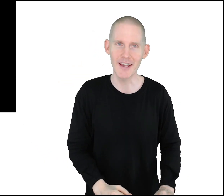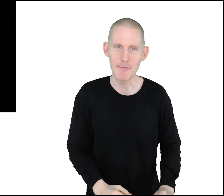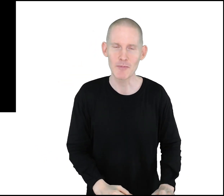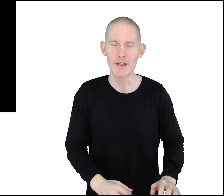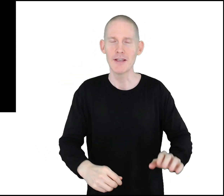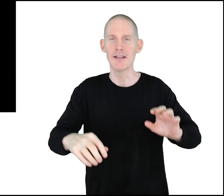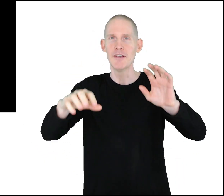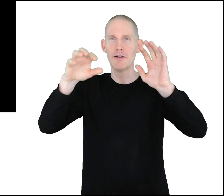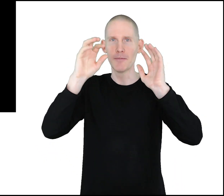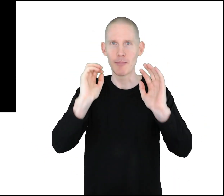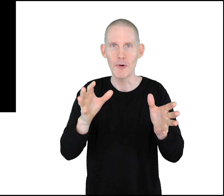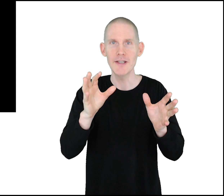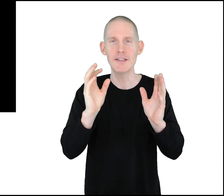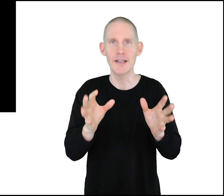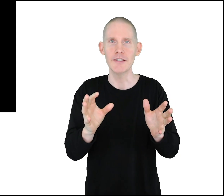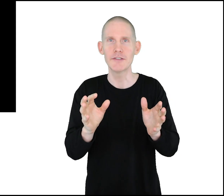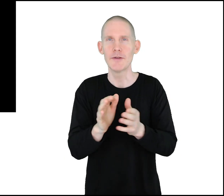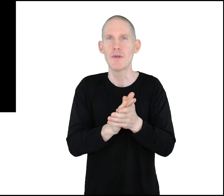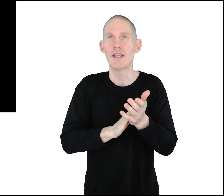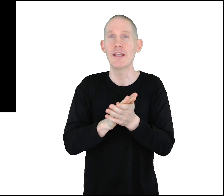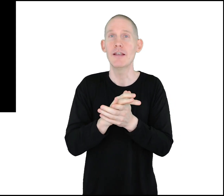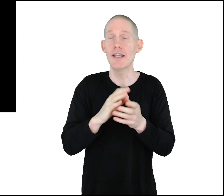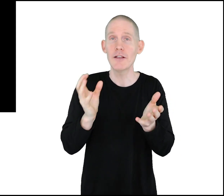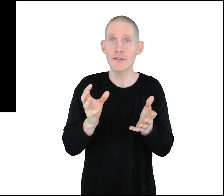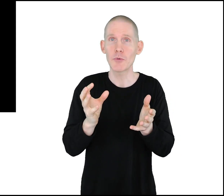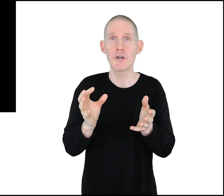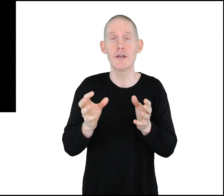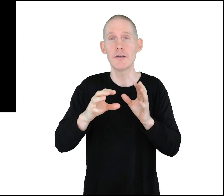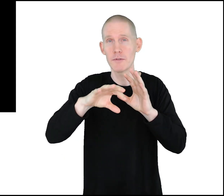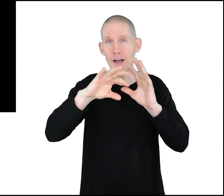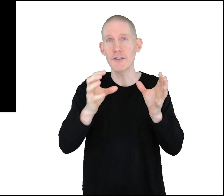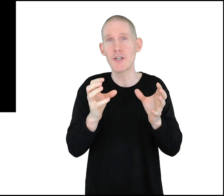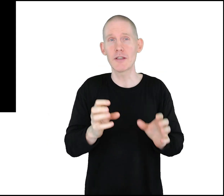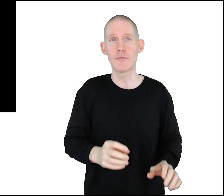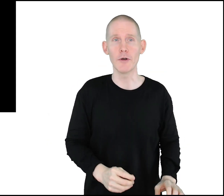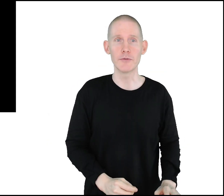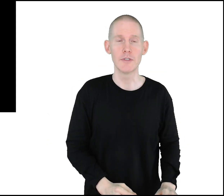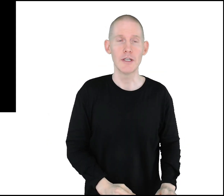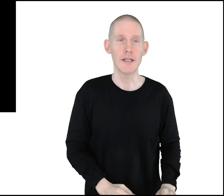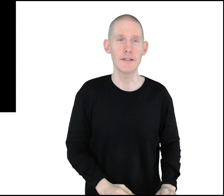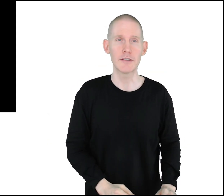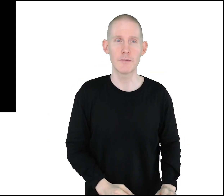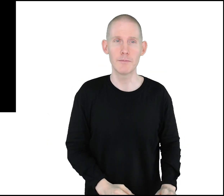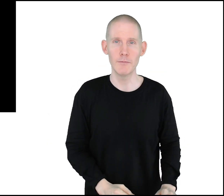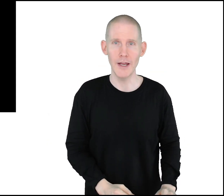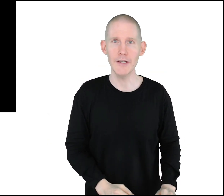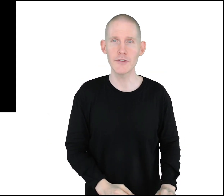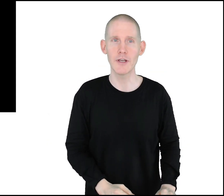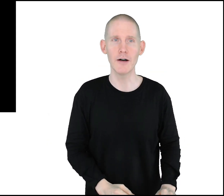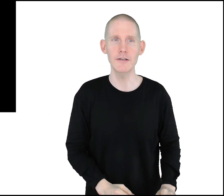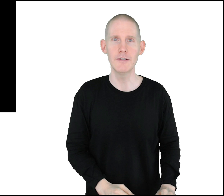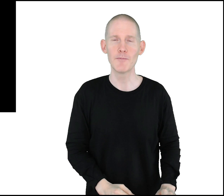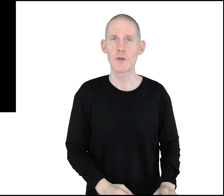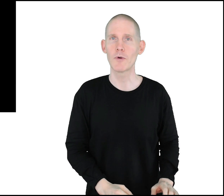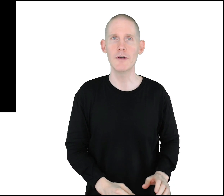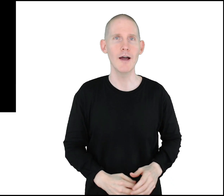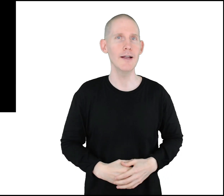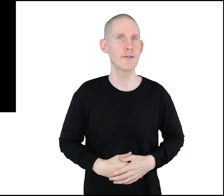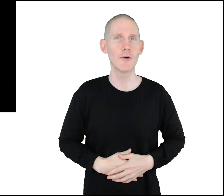Okay, point is, in English, we're gonna conjugate the verbs. In ASL, we're not going